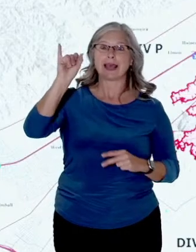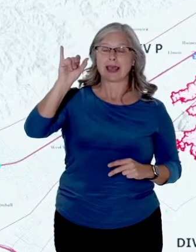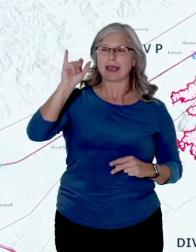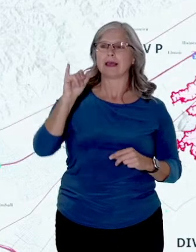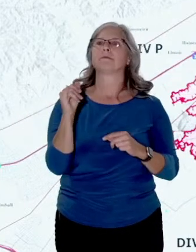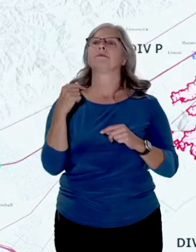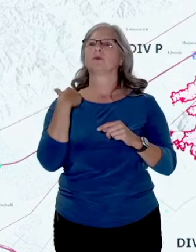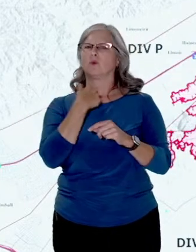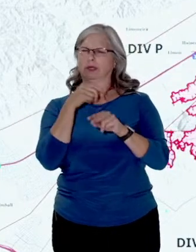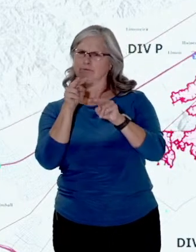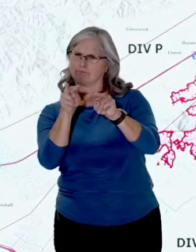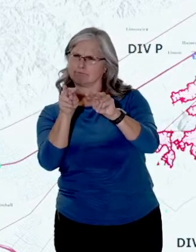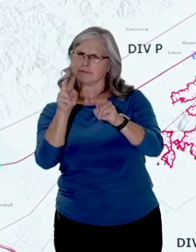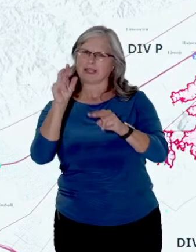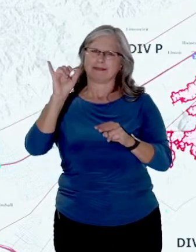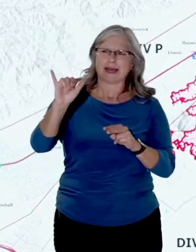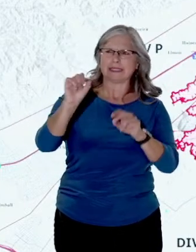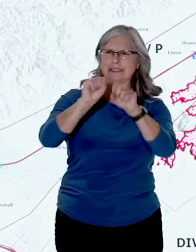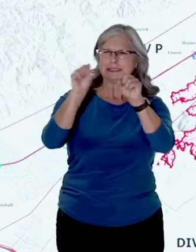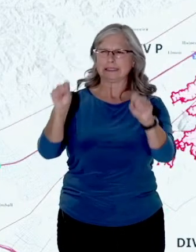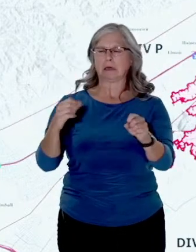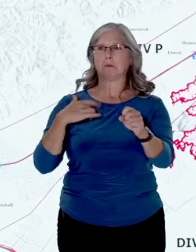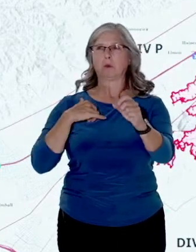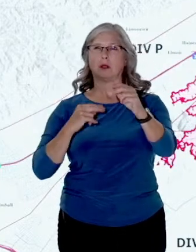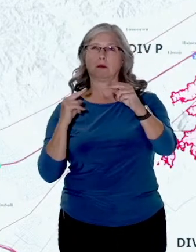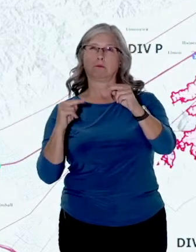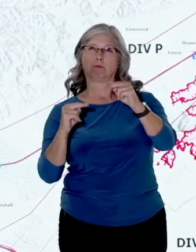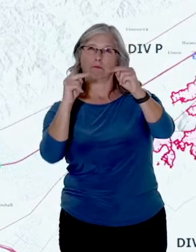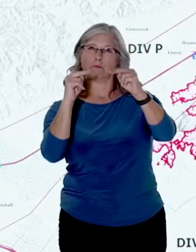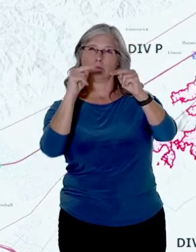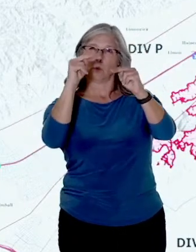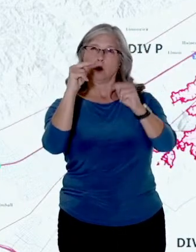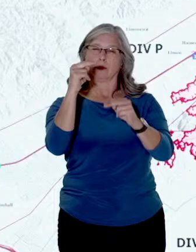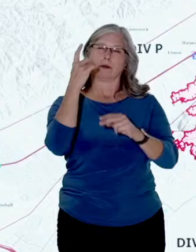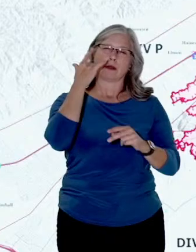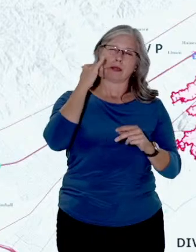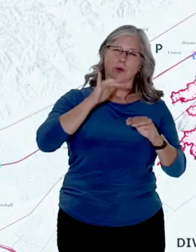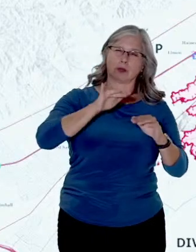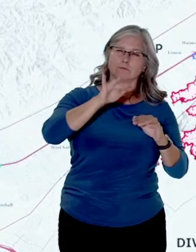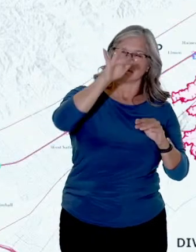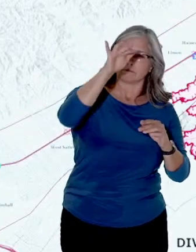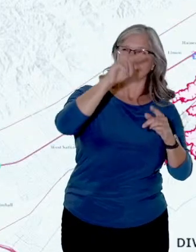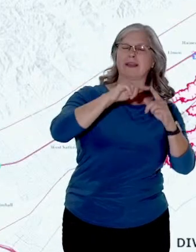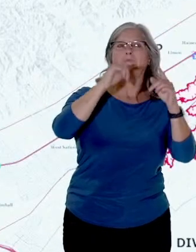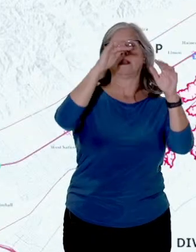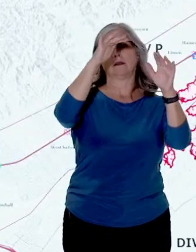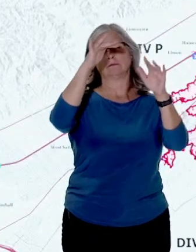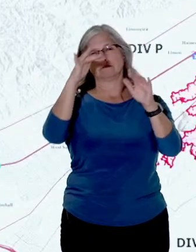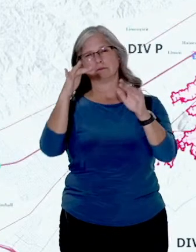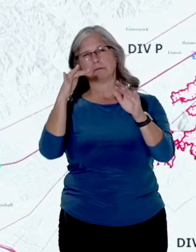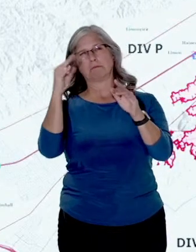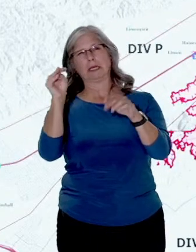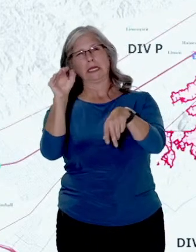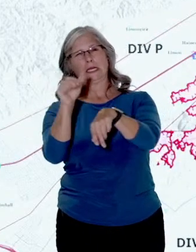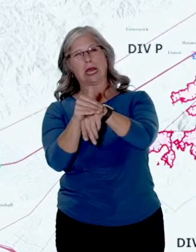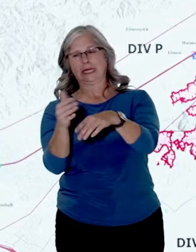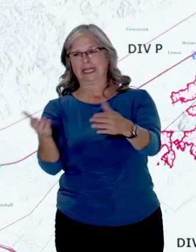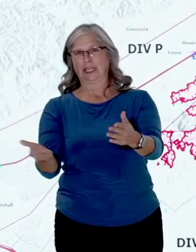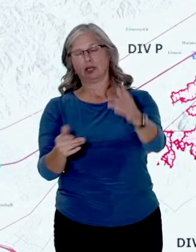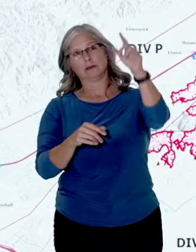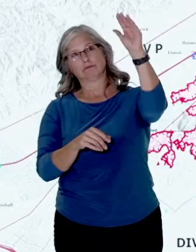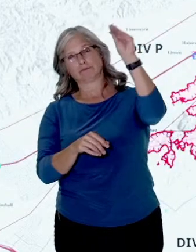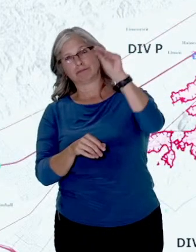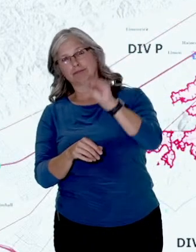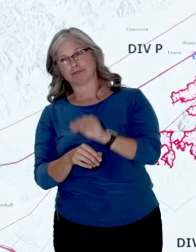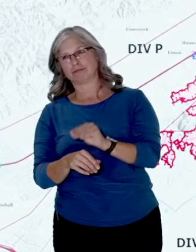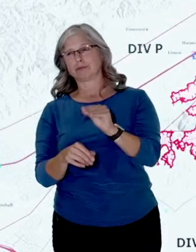system. Right now that would reach Northern California during the day and kind of approach this region Monday night. I think for the most